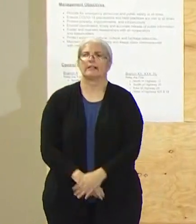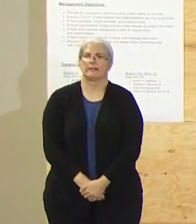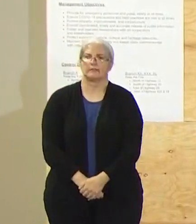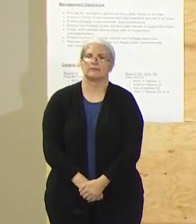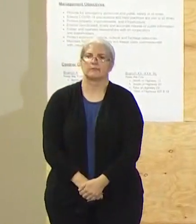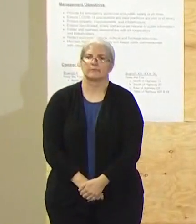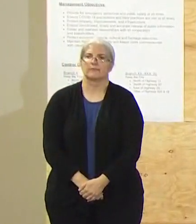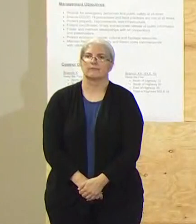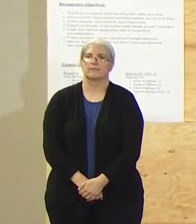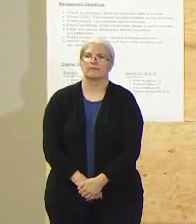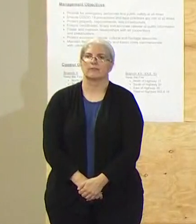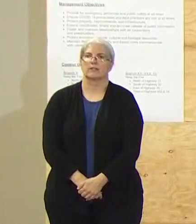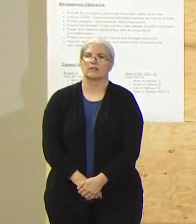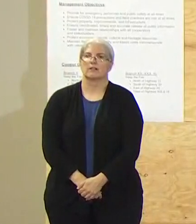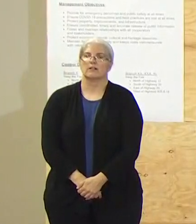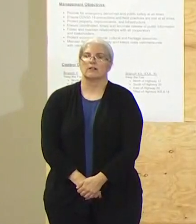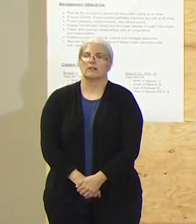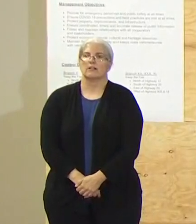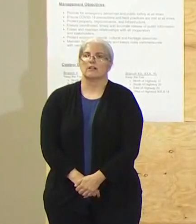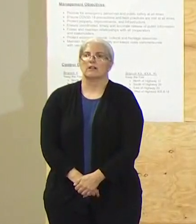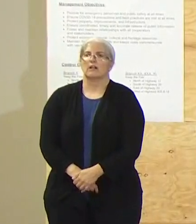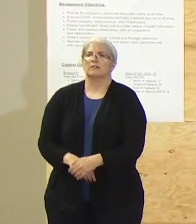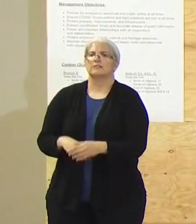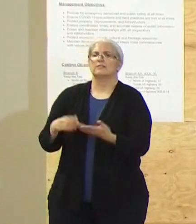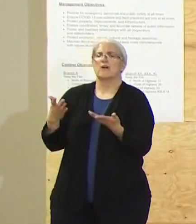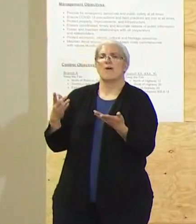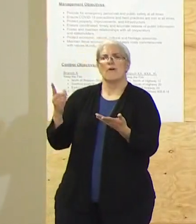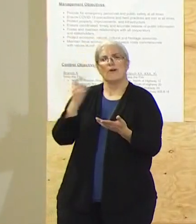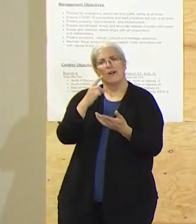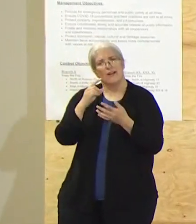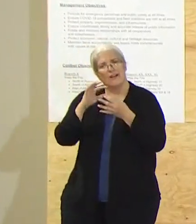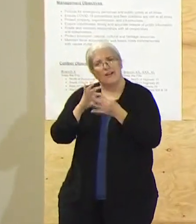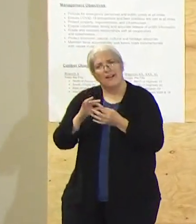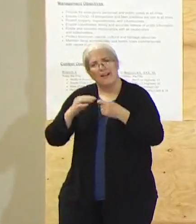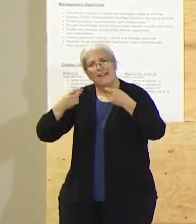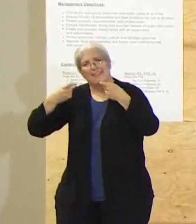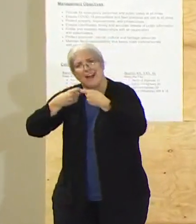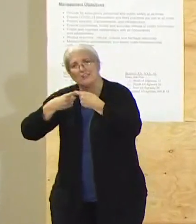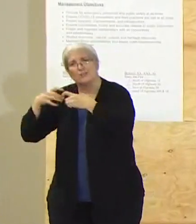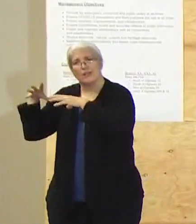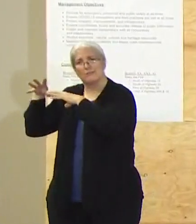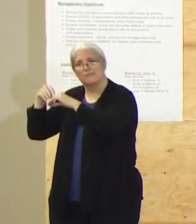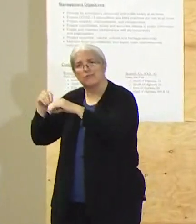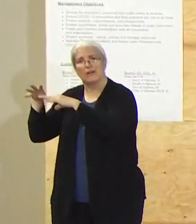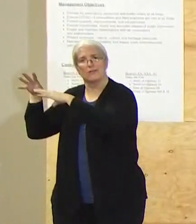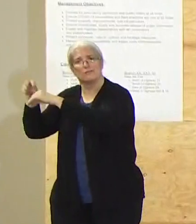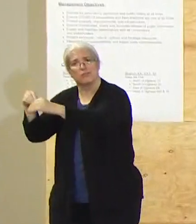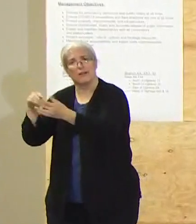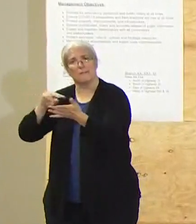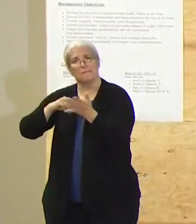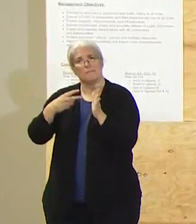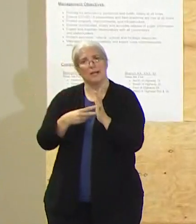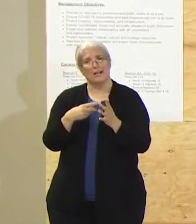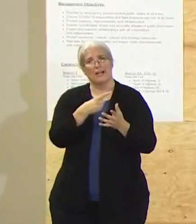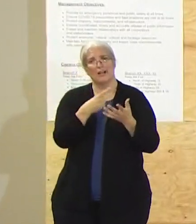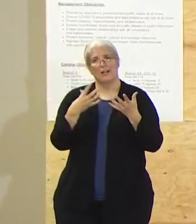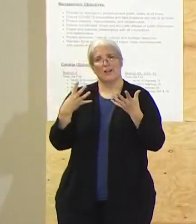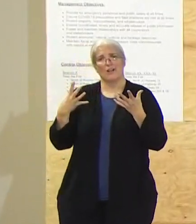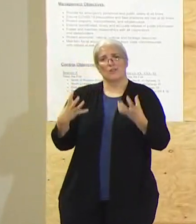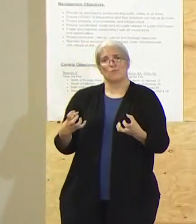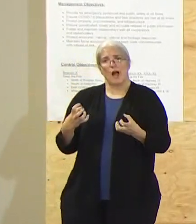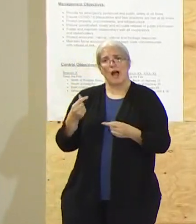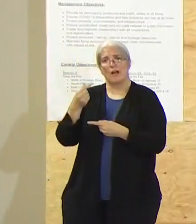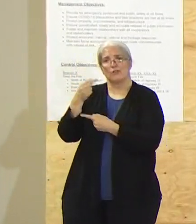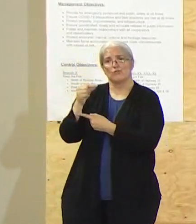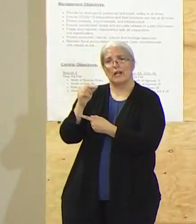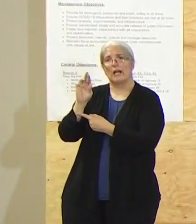had. Did the state move too far and too fast in the push for renewable energy? No, we are committed to low carbon, green growth